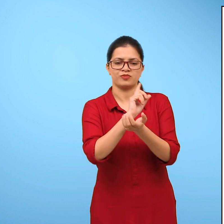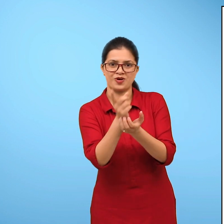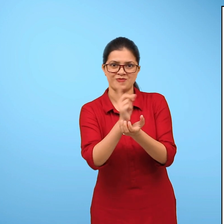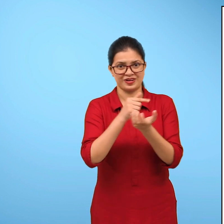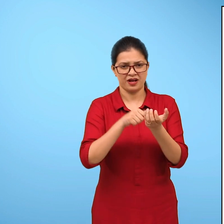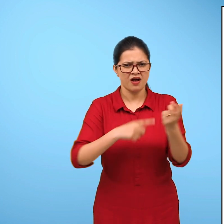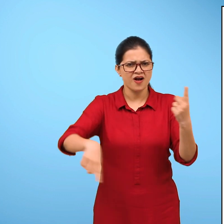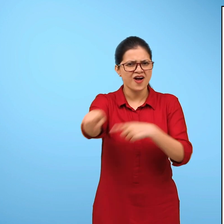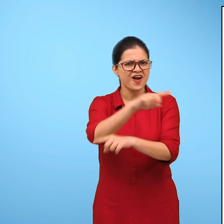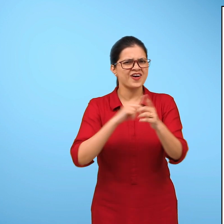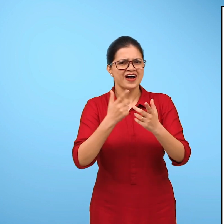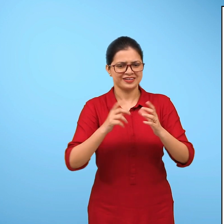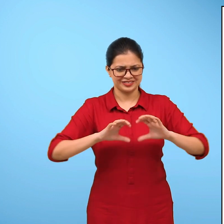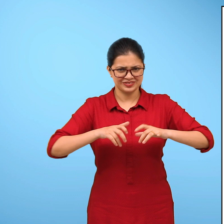Try to move the rolled up cylinder.